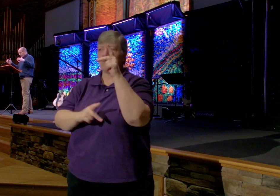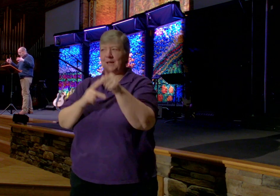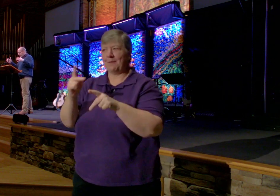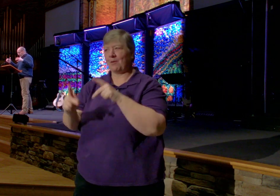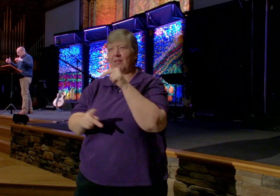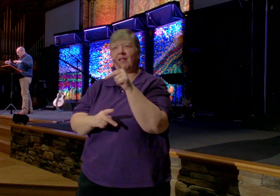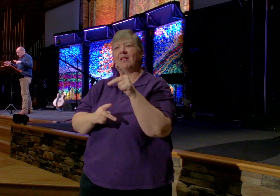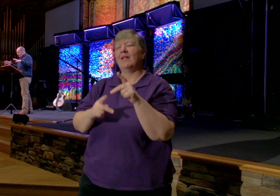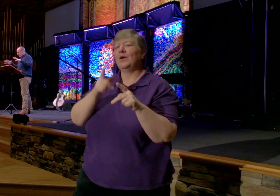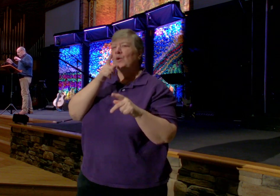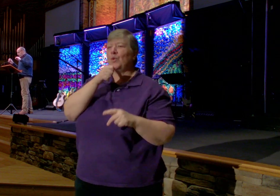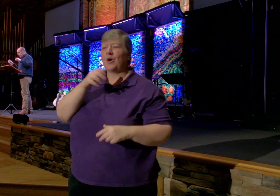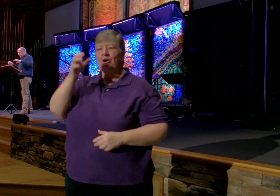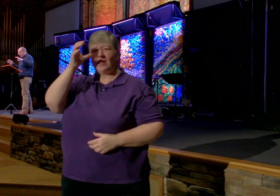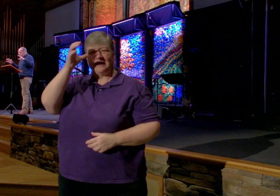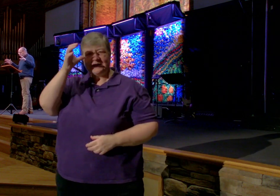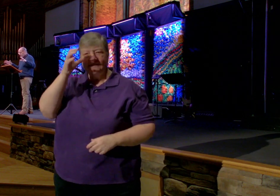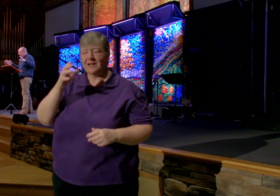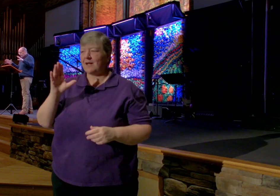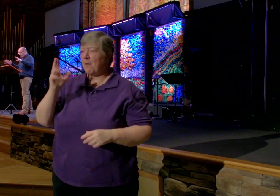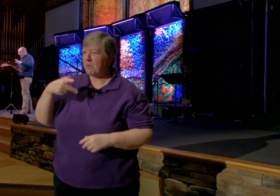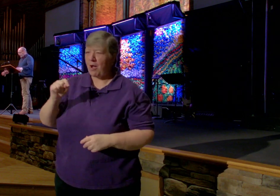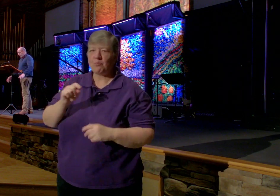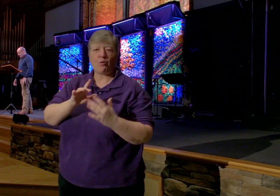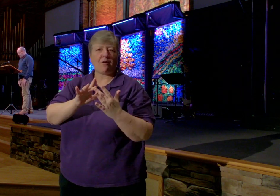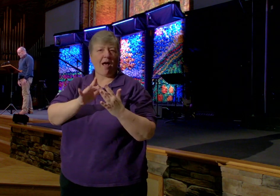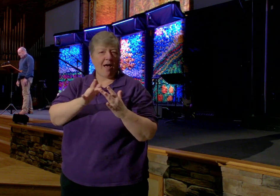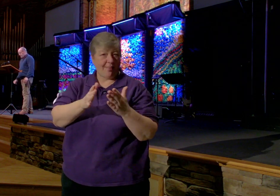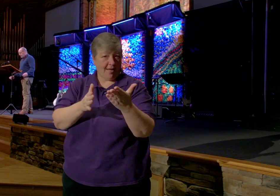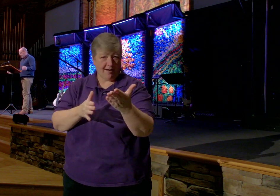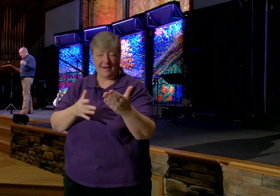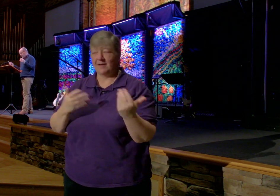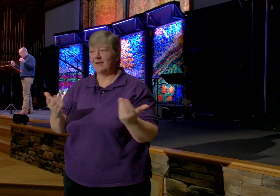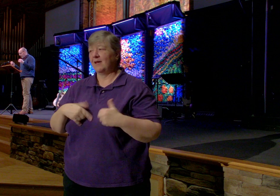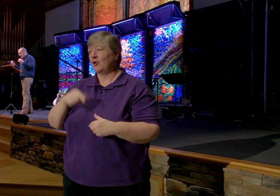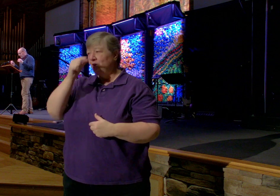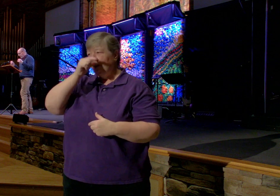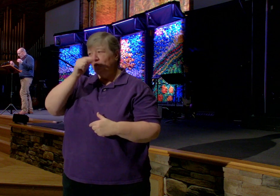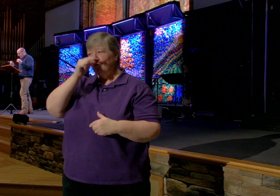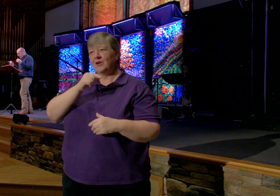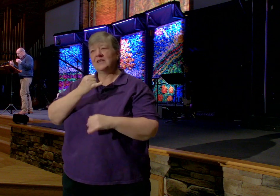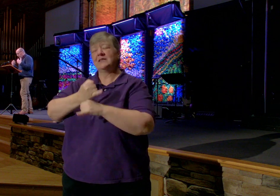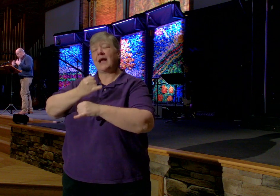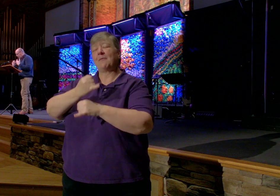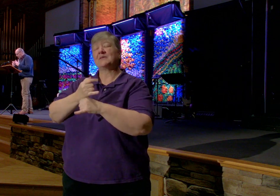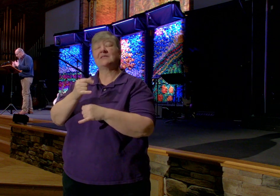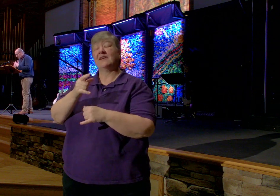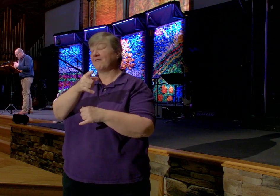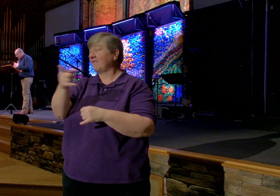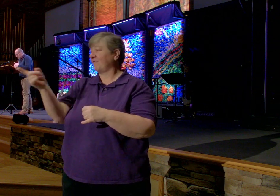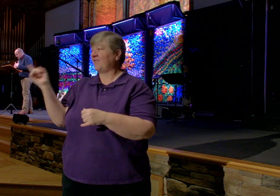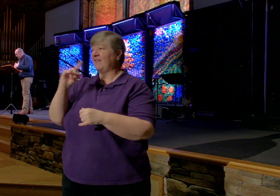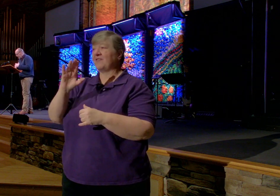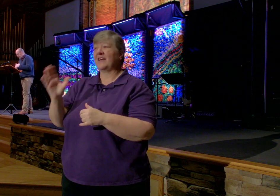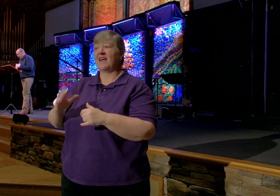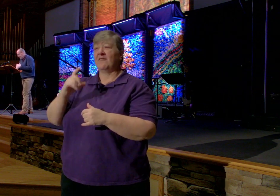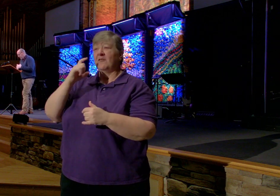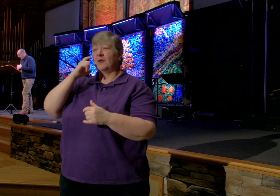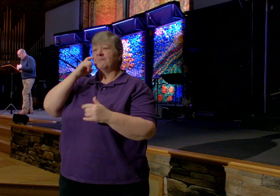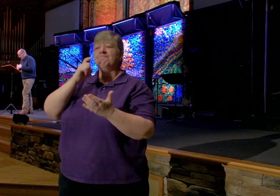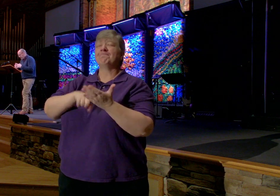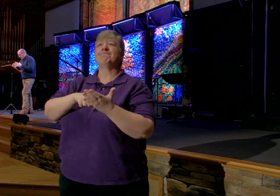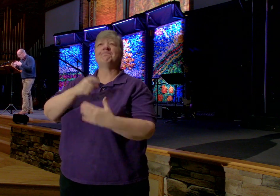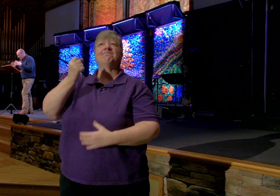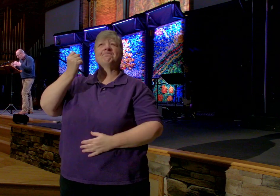people who are listening to this Brockport campus online here at the Greece campus. If they have never realized